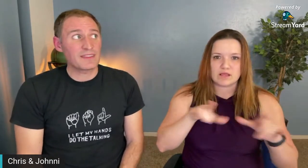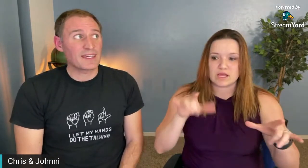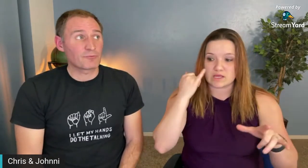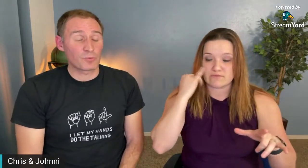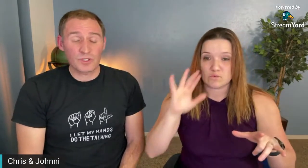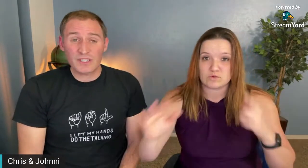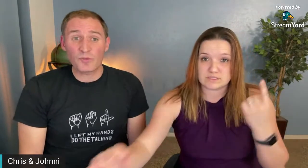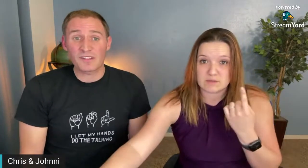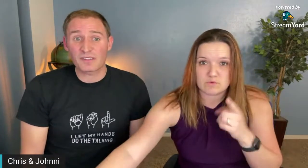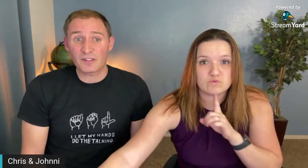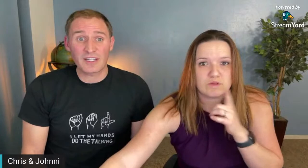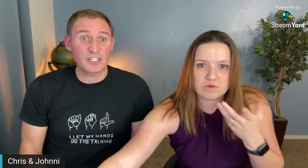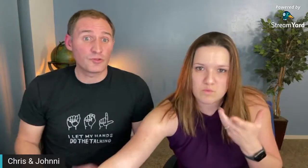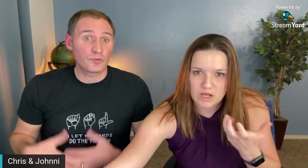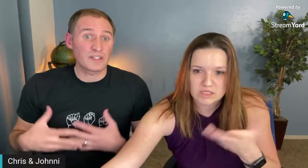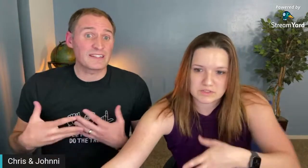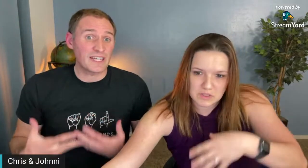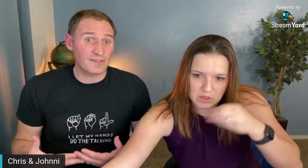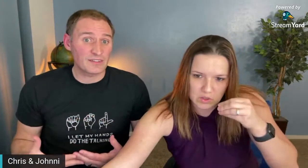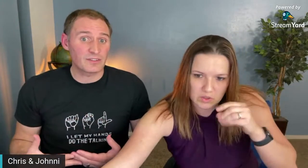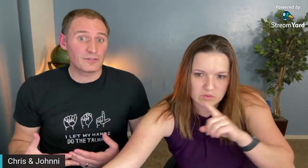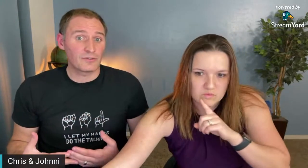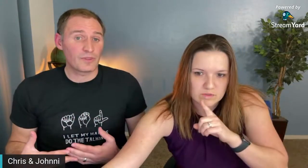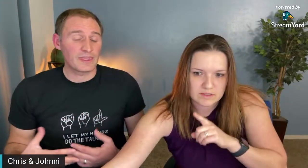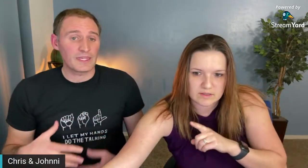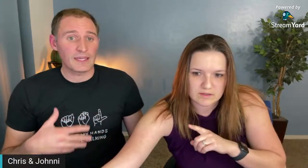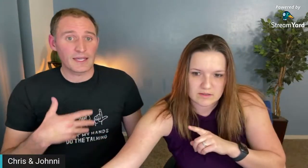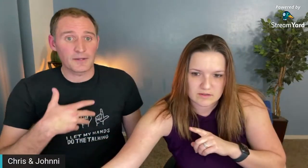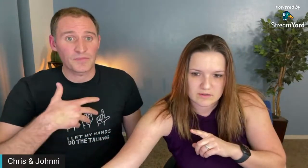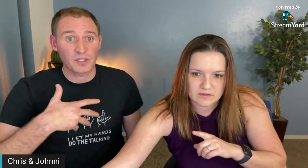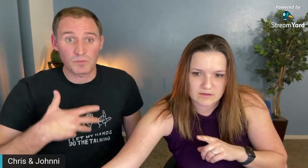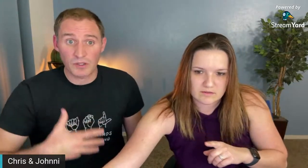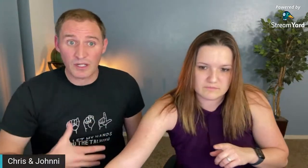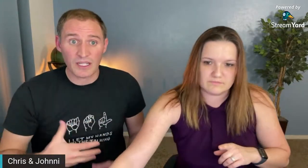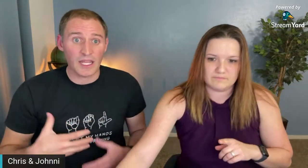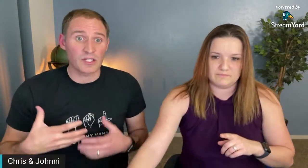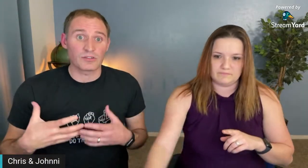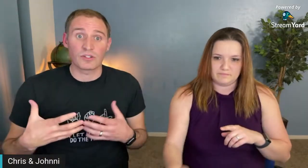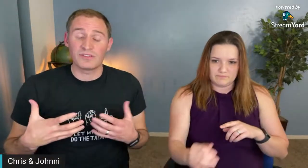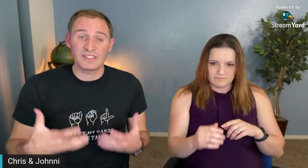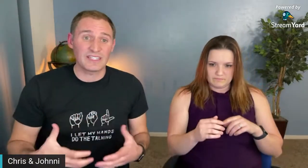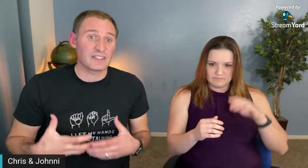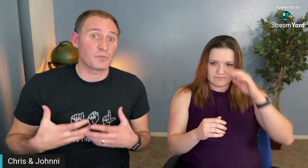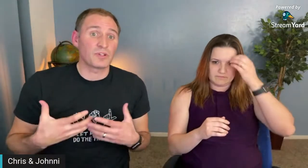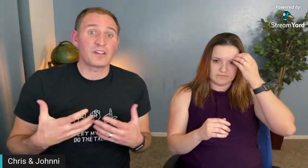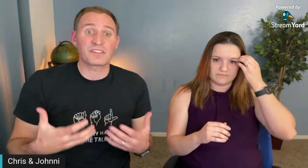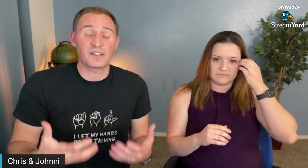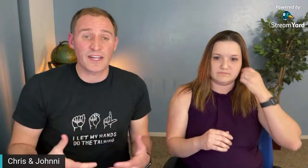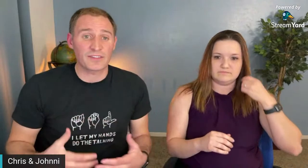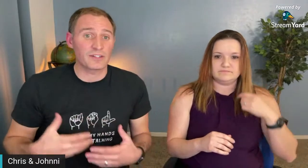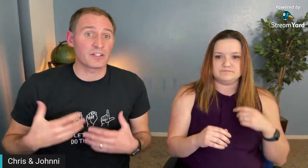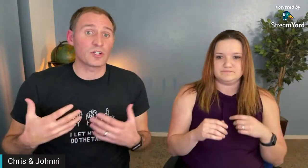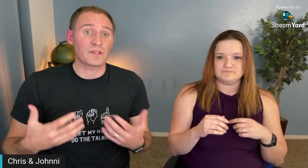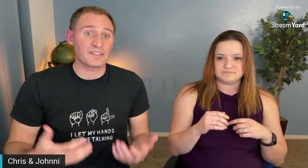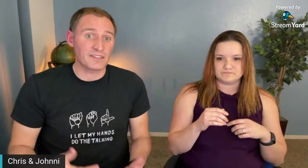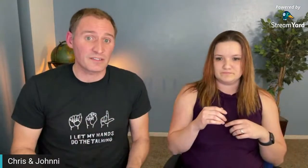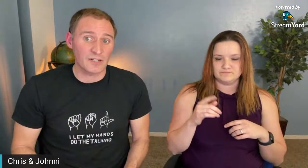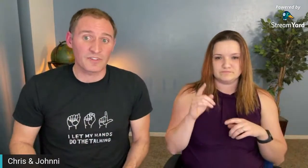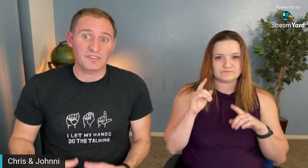that really wants to learn it and you really dive into the community and you're using it and you're putting yourself out there and you're going outside your comfort